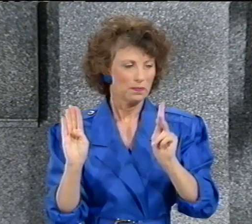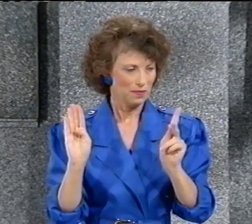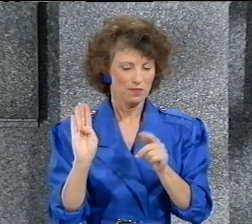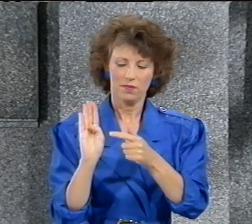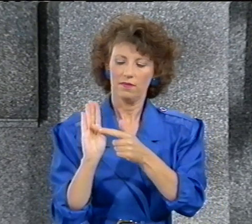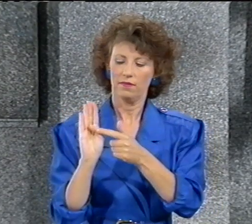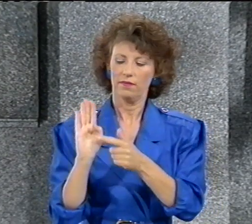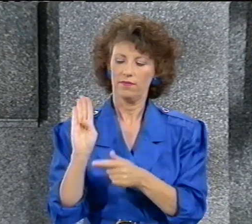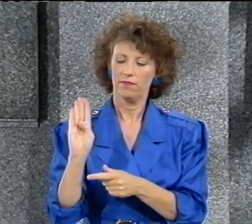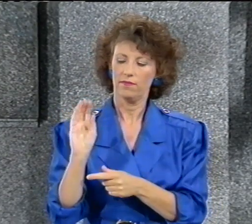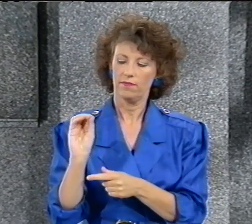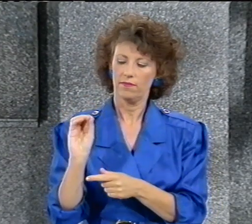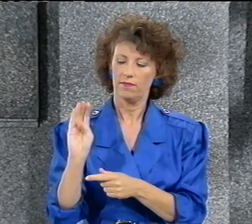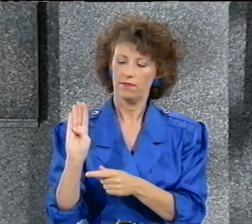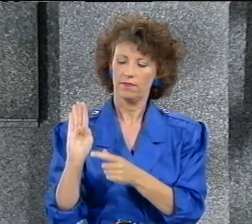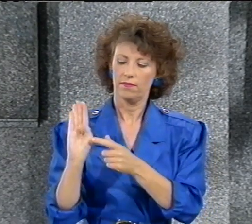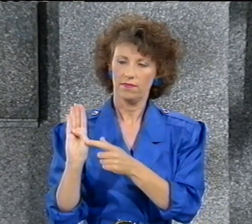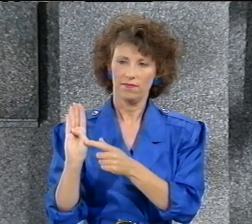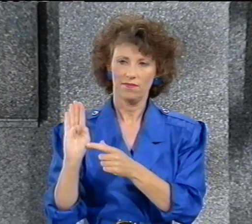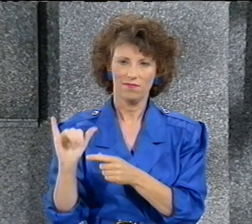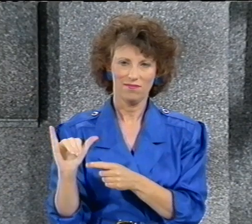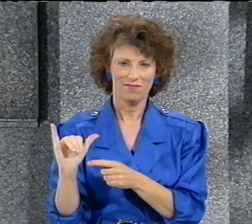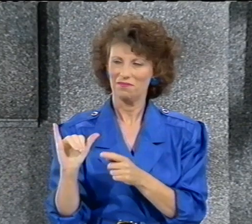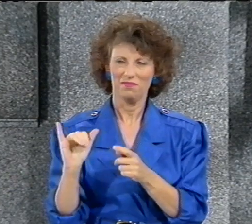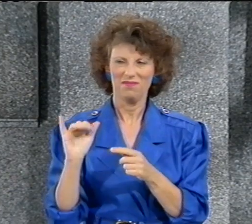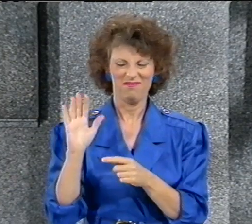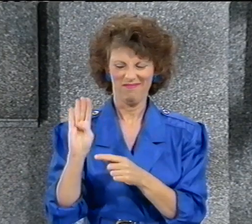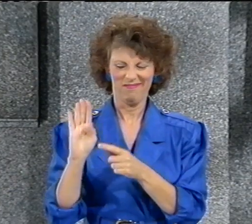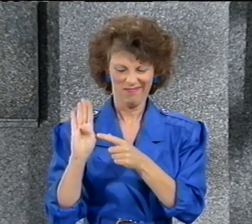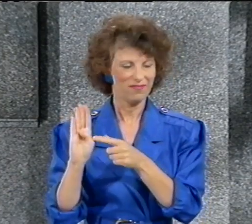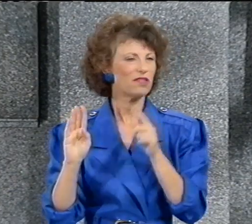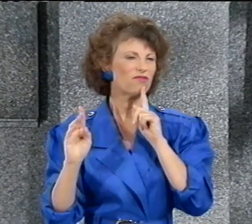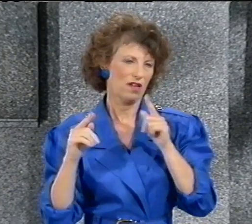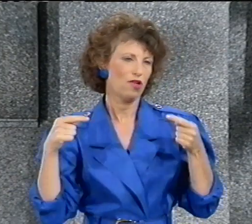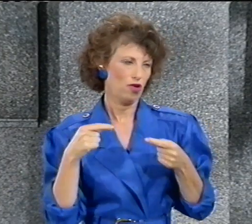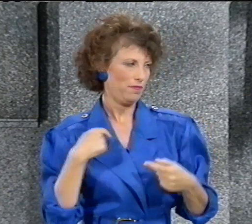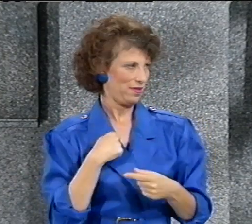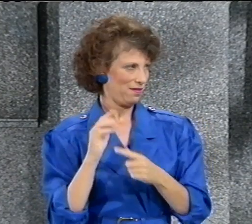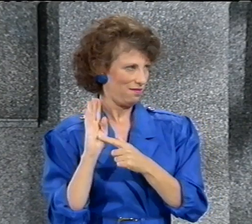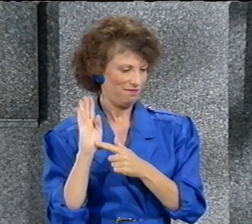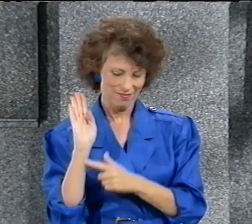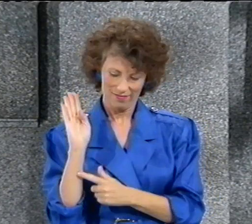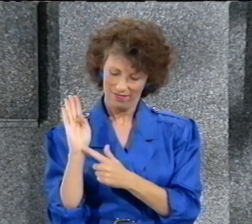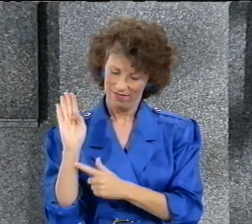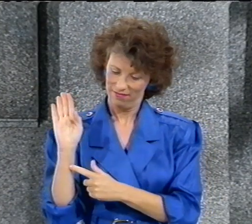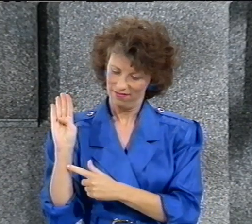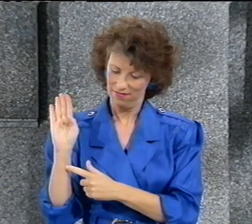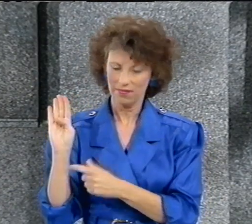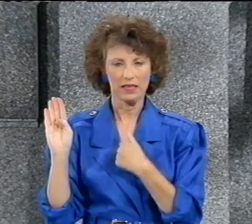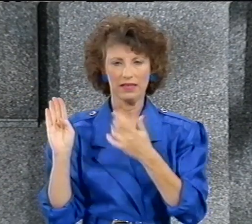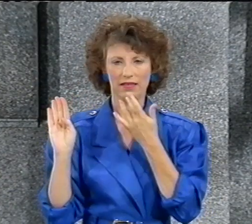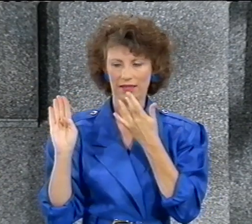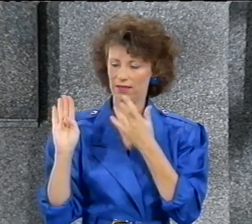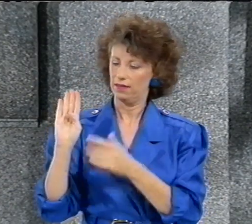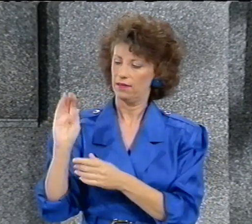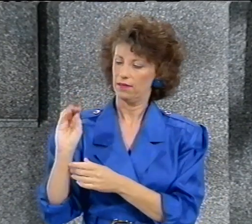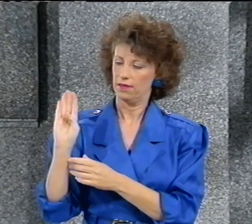I've seen some people move the thumb twice for a repeated B, but that hurts my wrist.